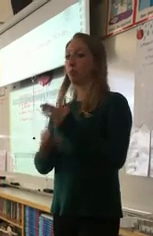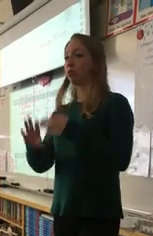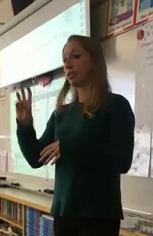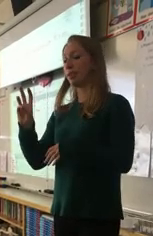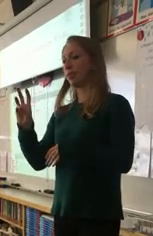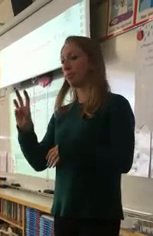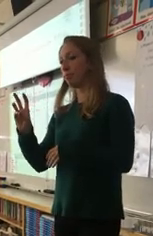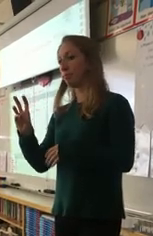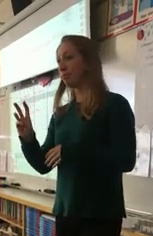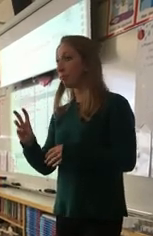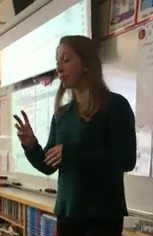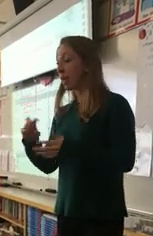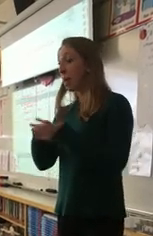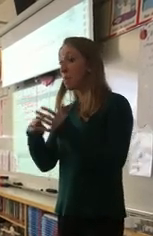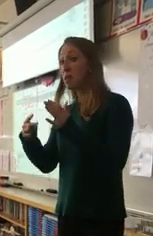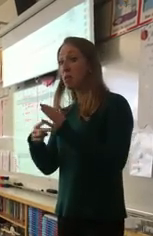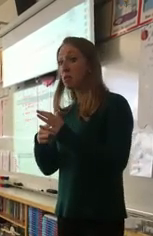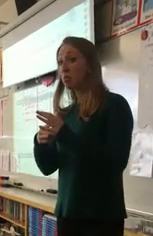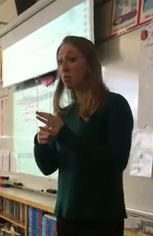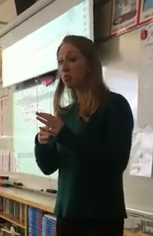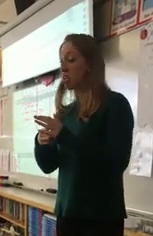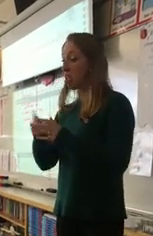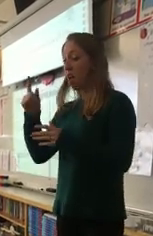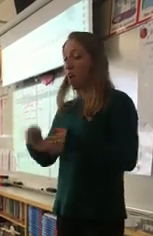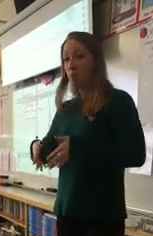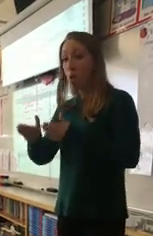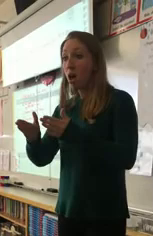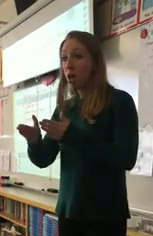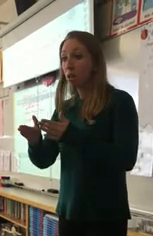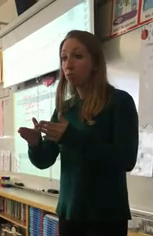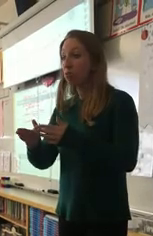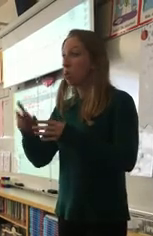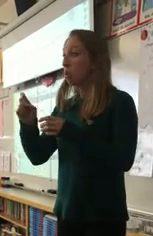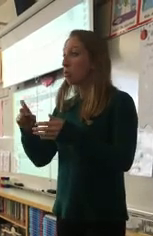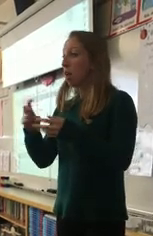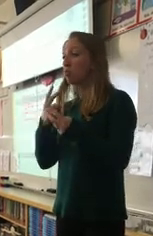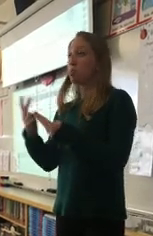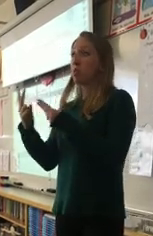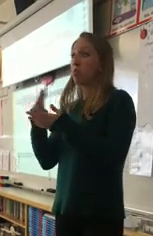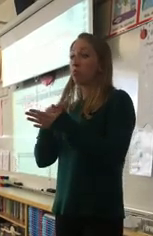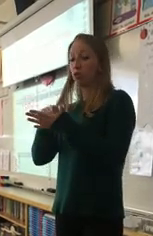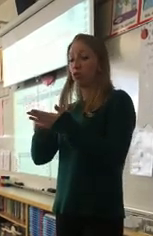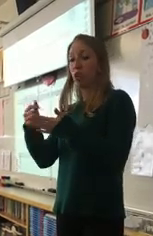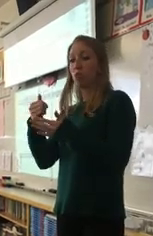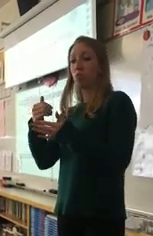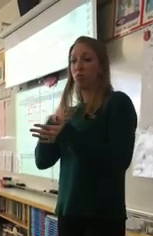this is the good halfway point to check in, see how everybody is doing. This